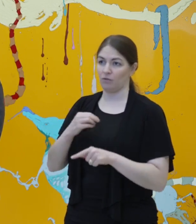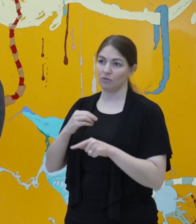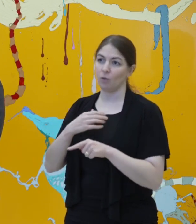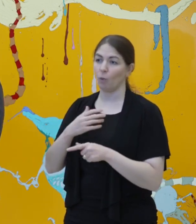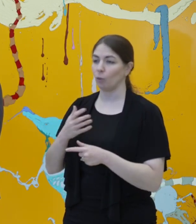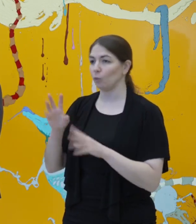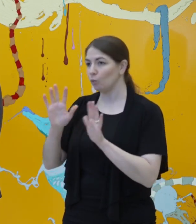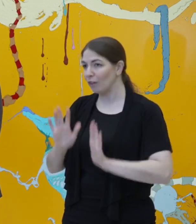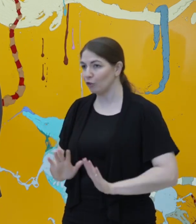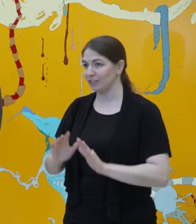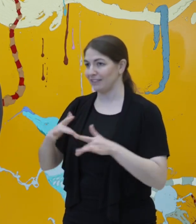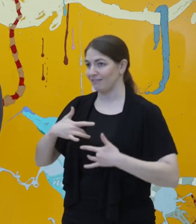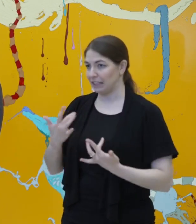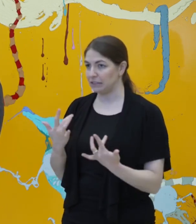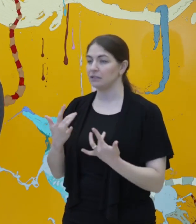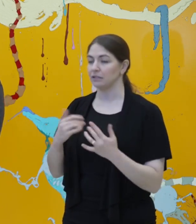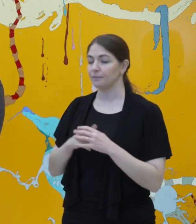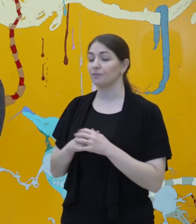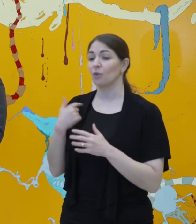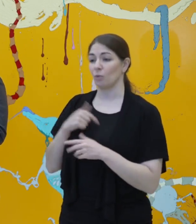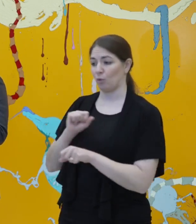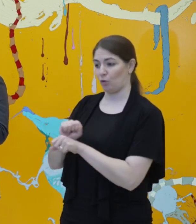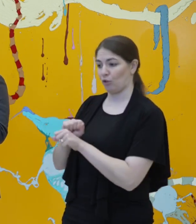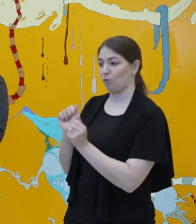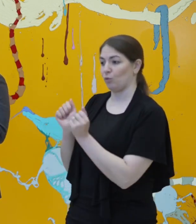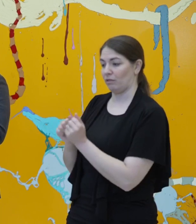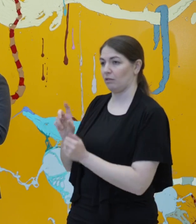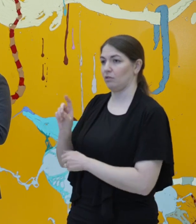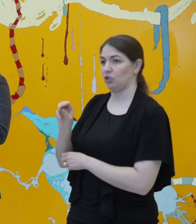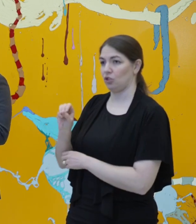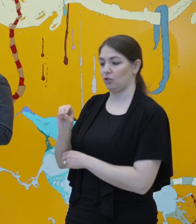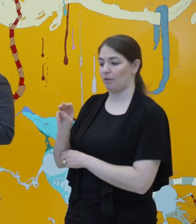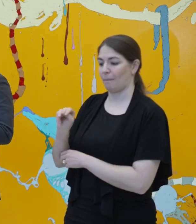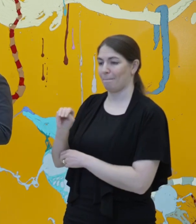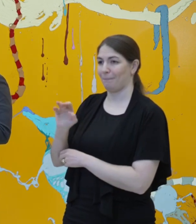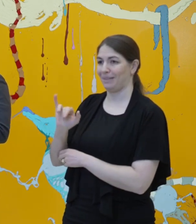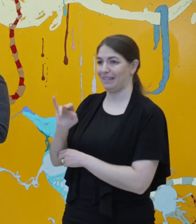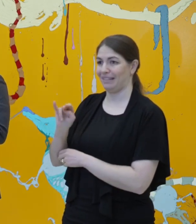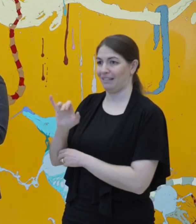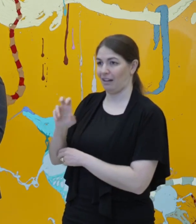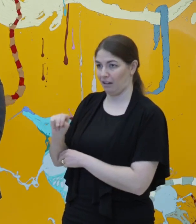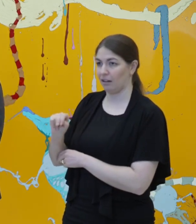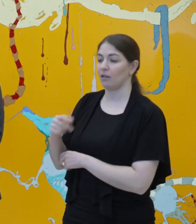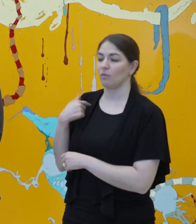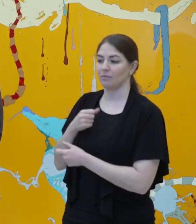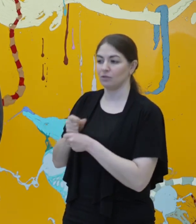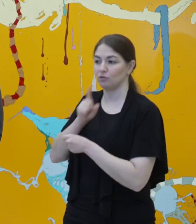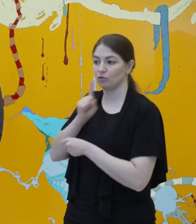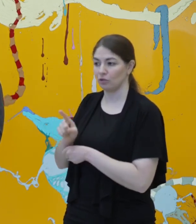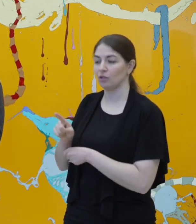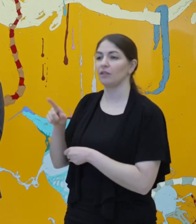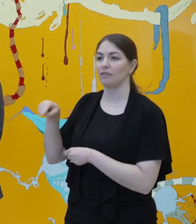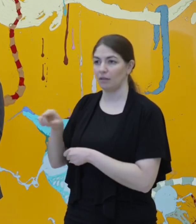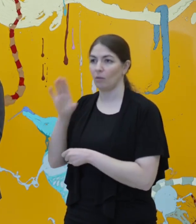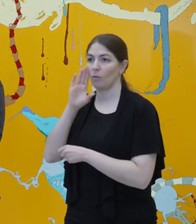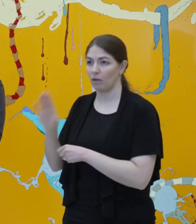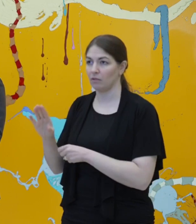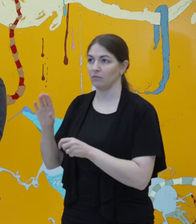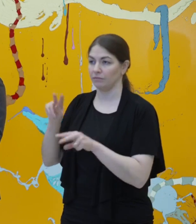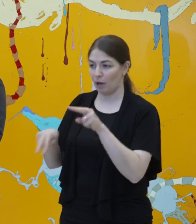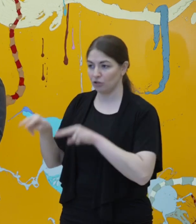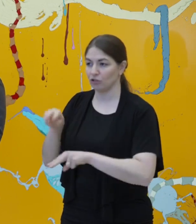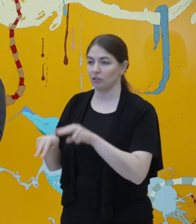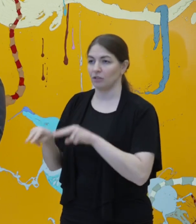We've worked with Dominion. They are on high alert, and we'll make sure they're monitoring power to us throughout. We've